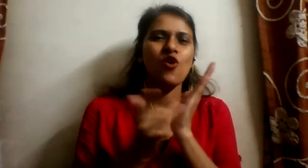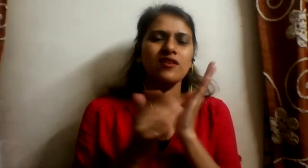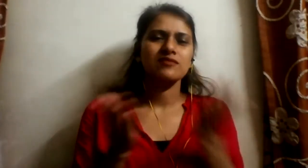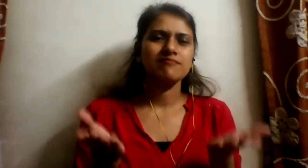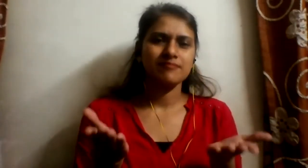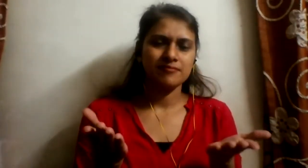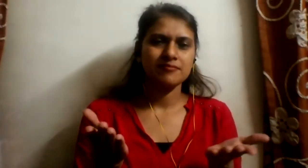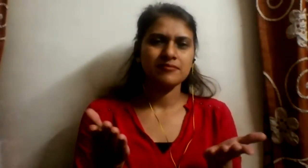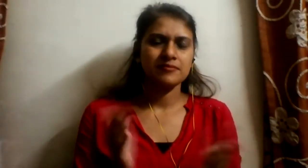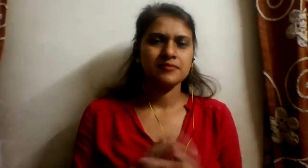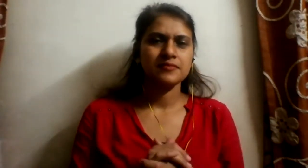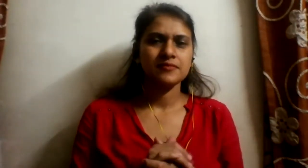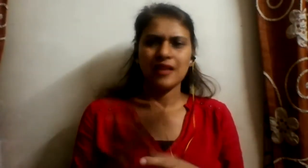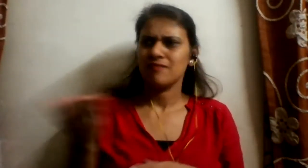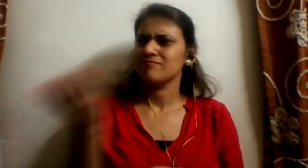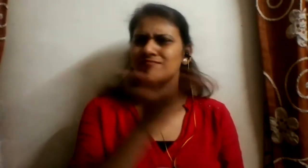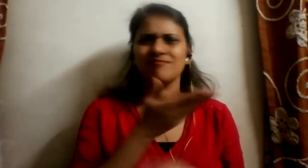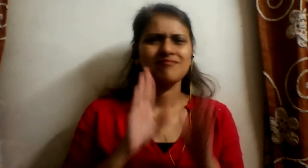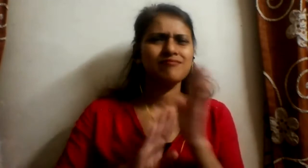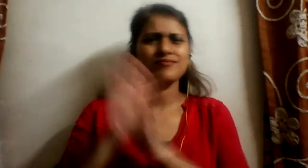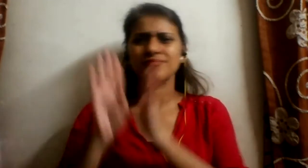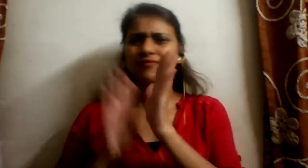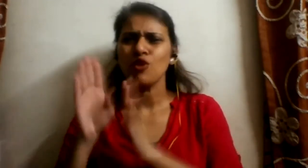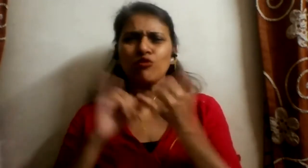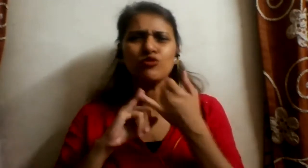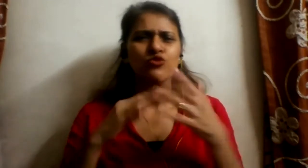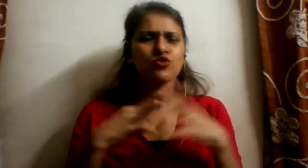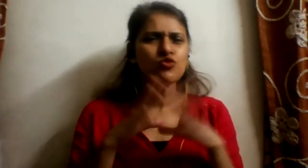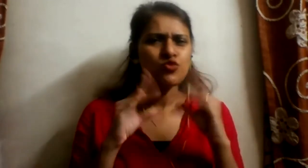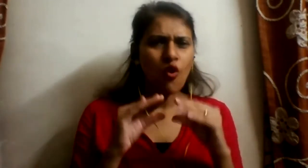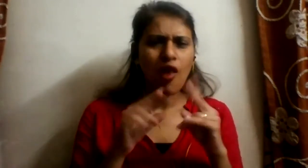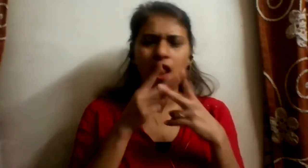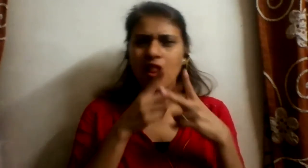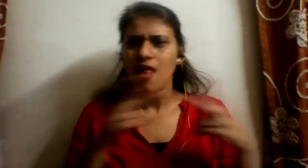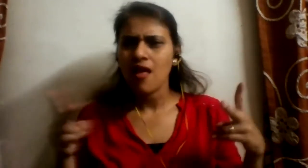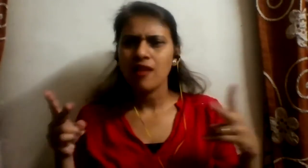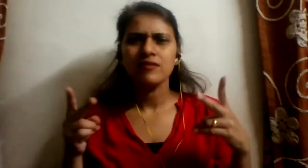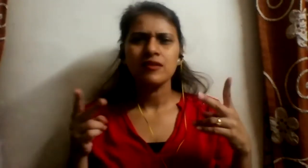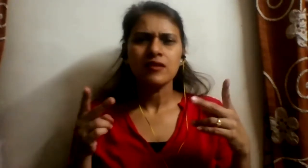And, the power of screen reading softwares, it has reduced the functional impact of visual disability.